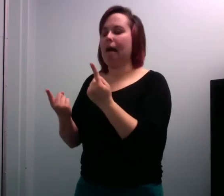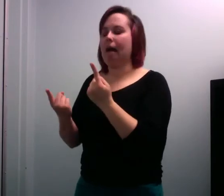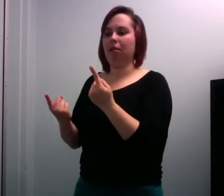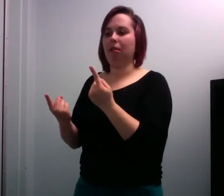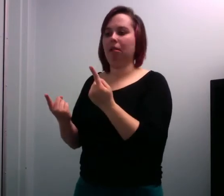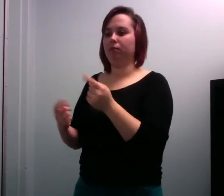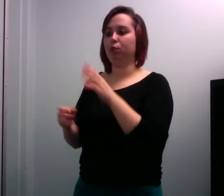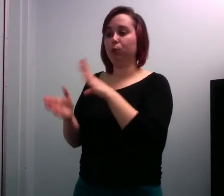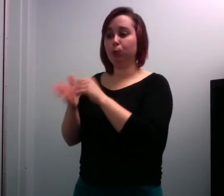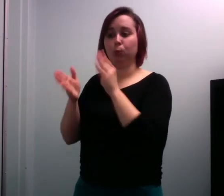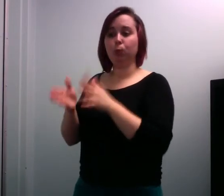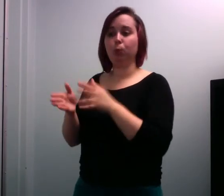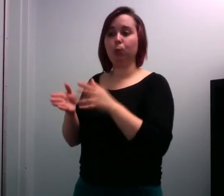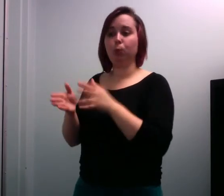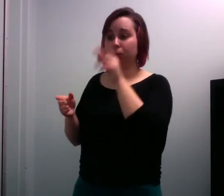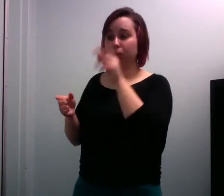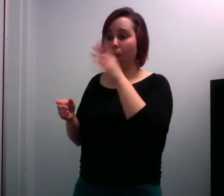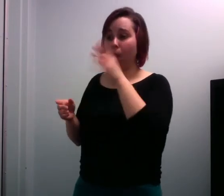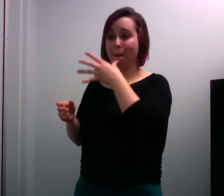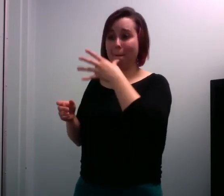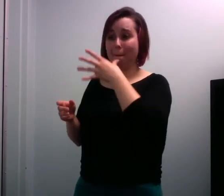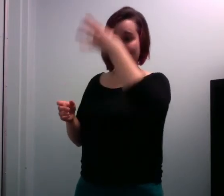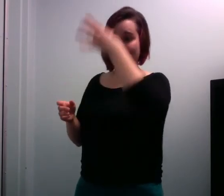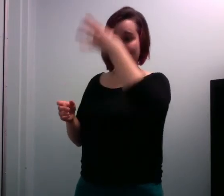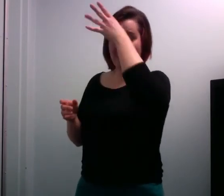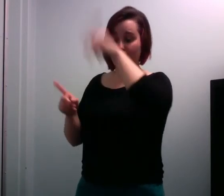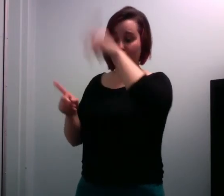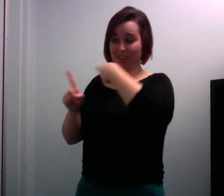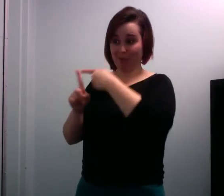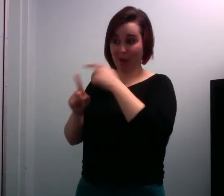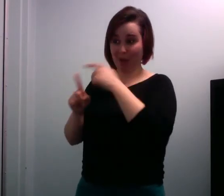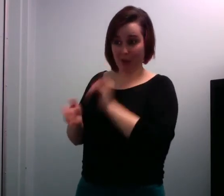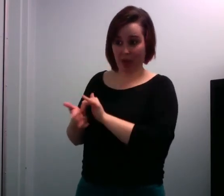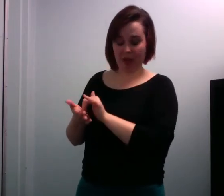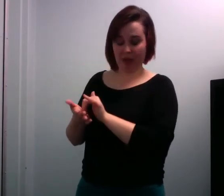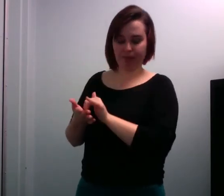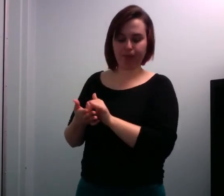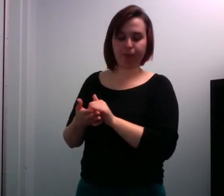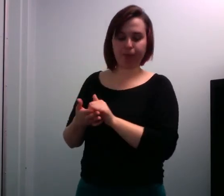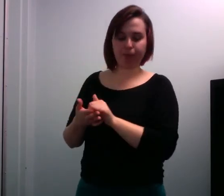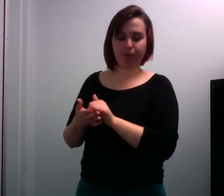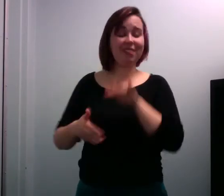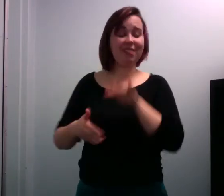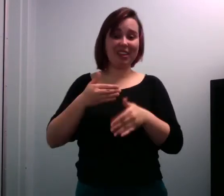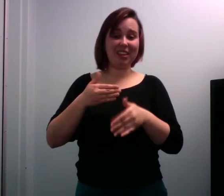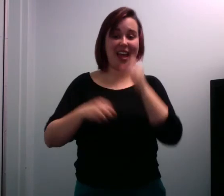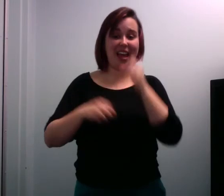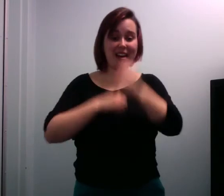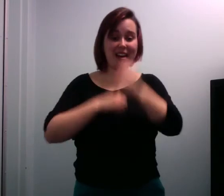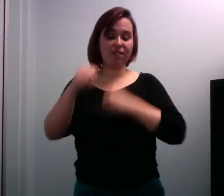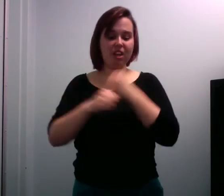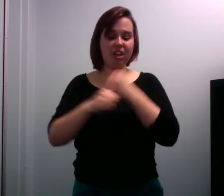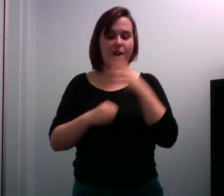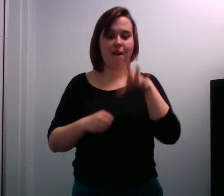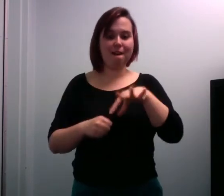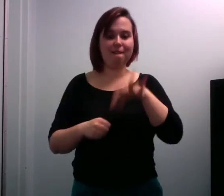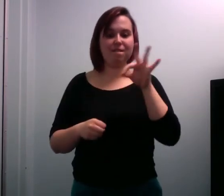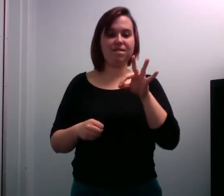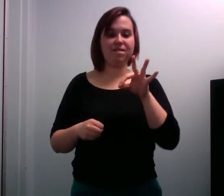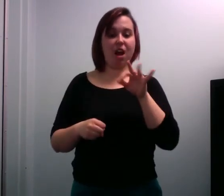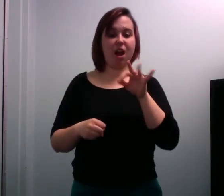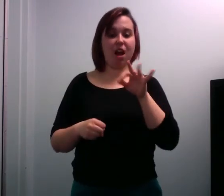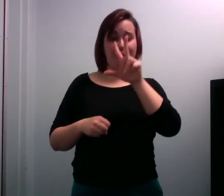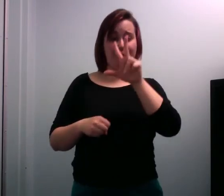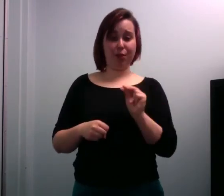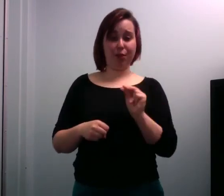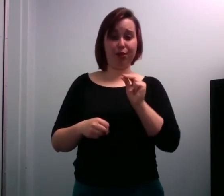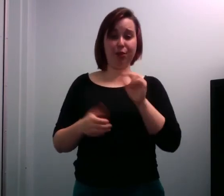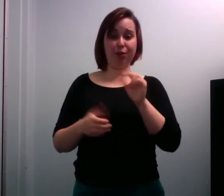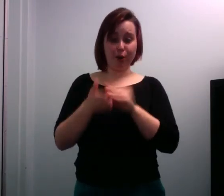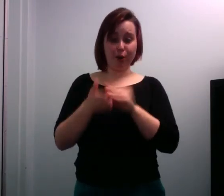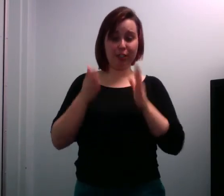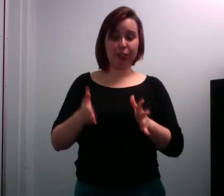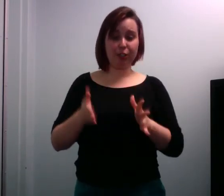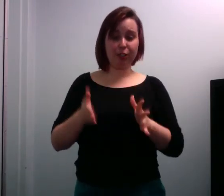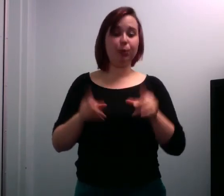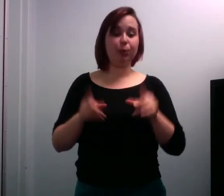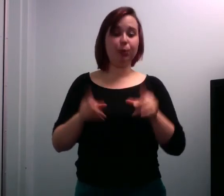this." At the end of the year, it was found that these students tested significantly higher than all of the